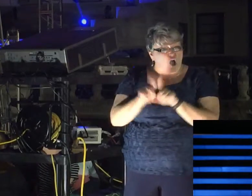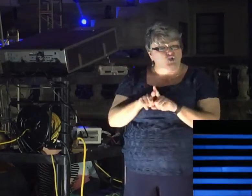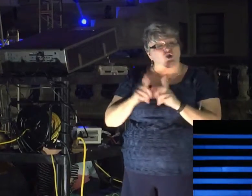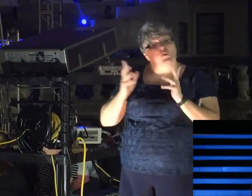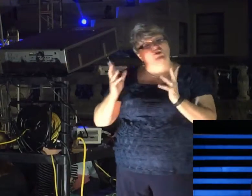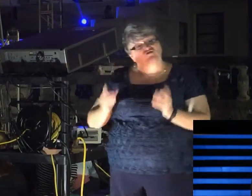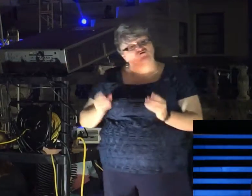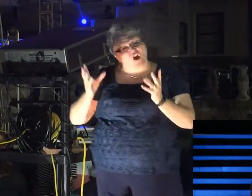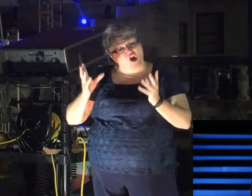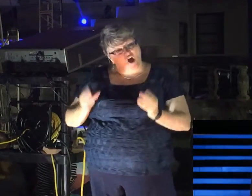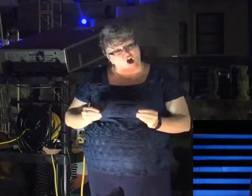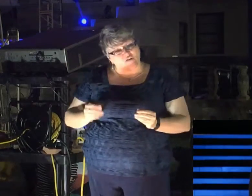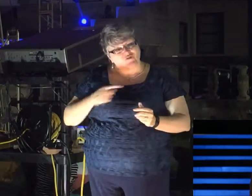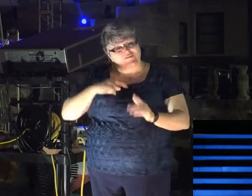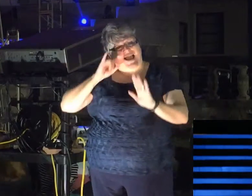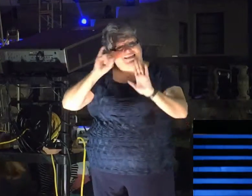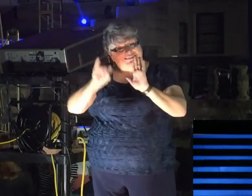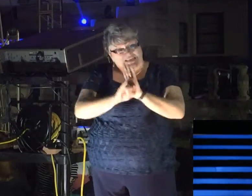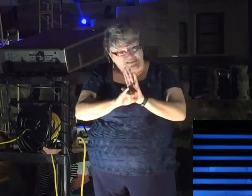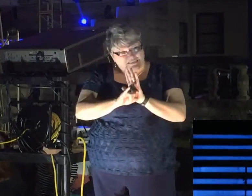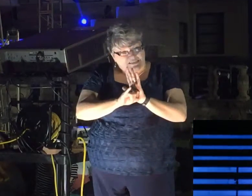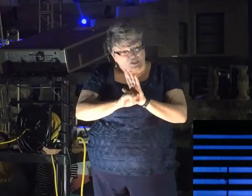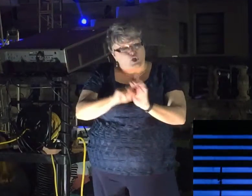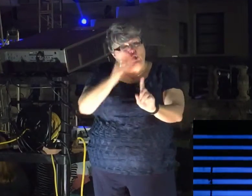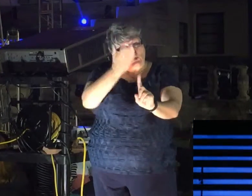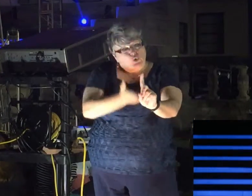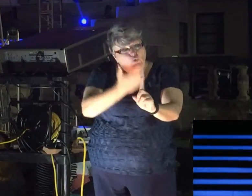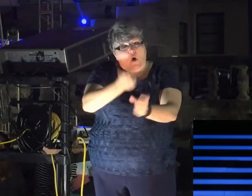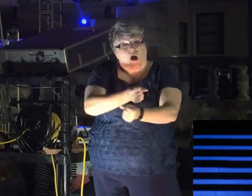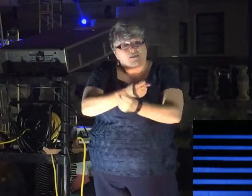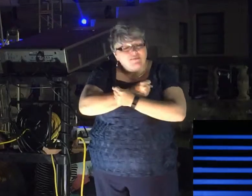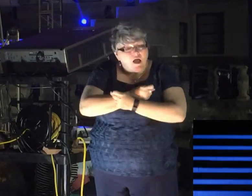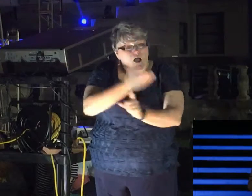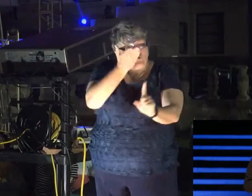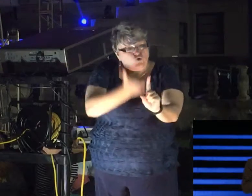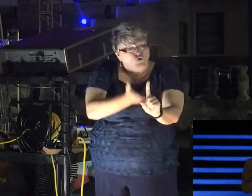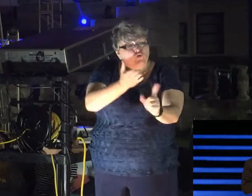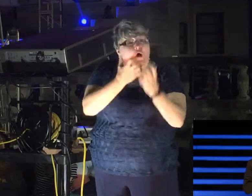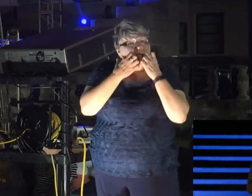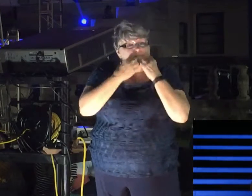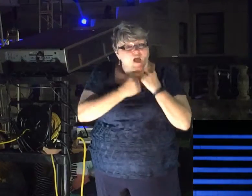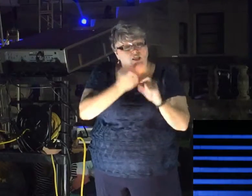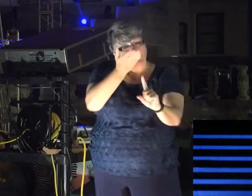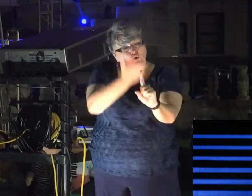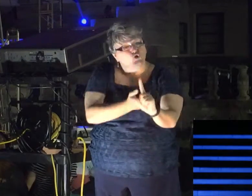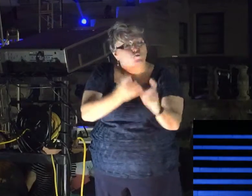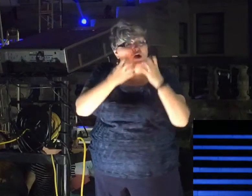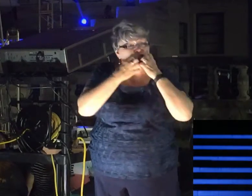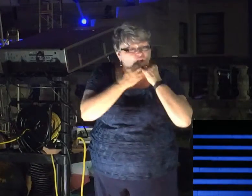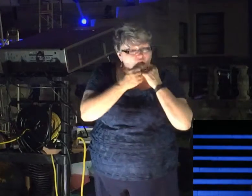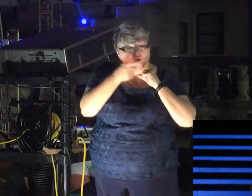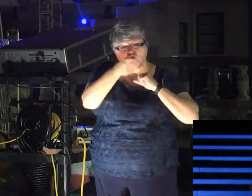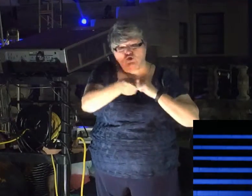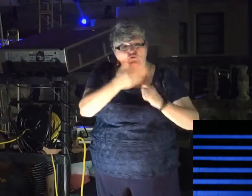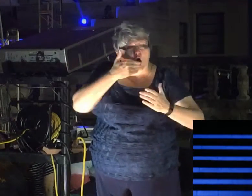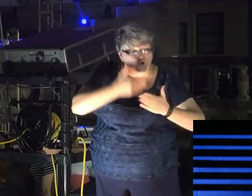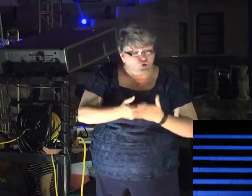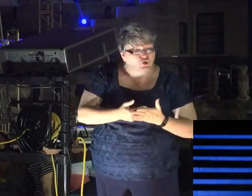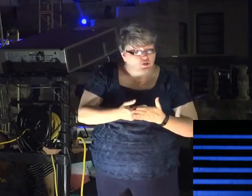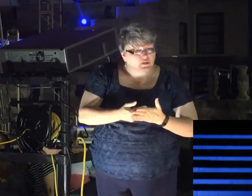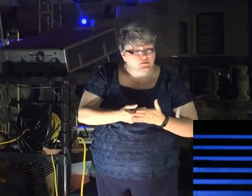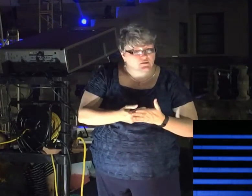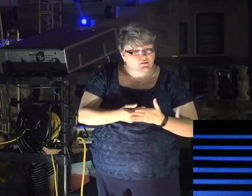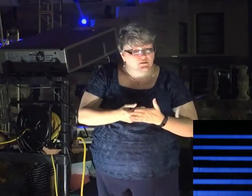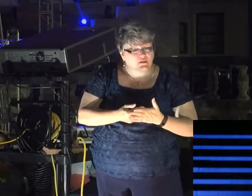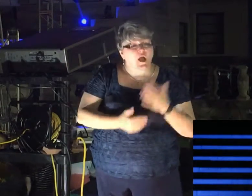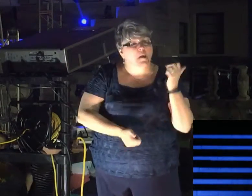But they're also soft when it comes to identity. You are loved. You are valuable. You are cherished. You